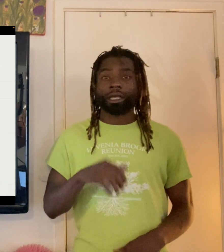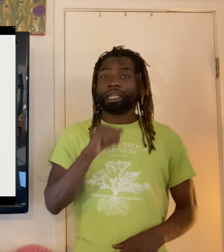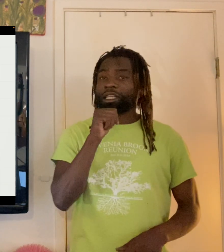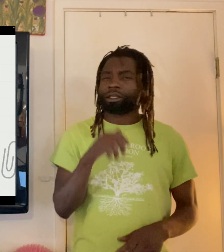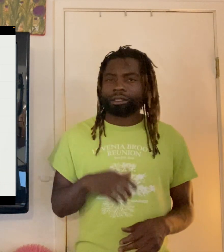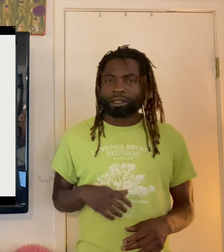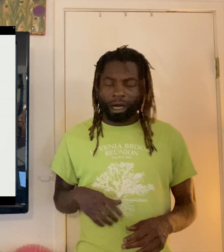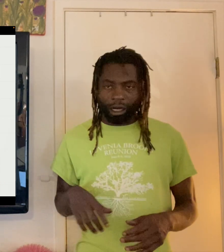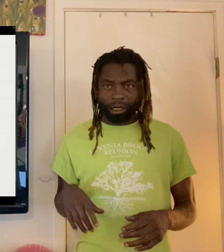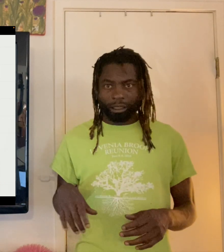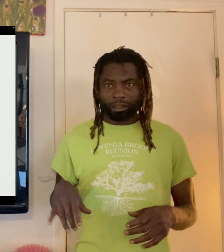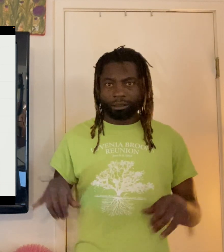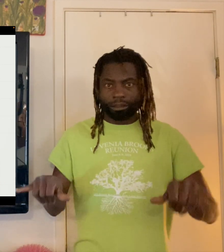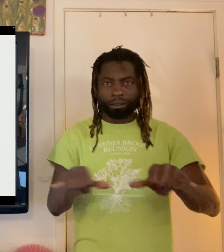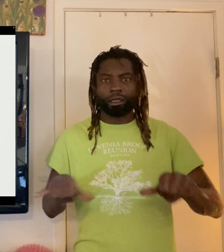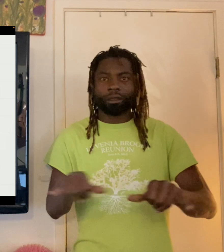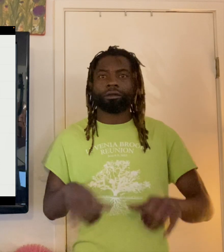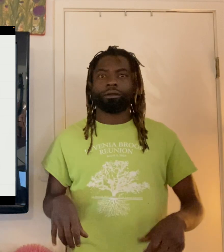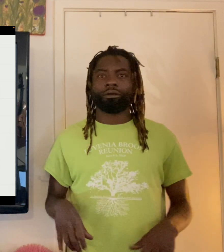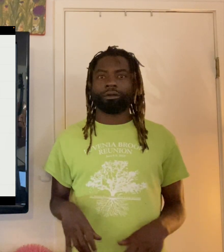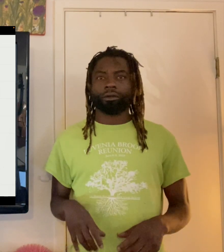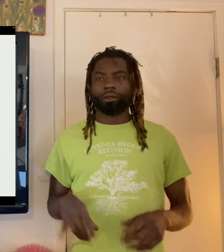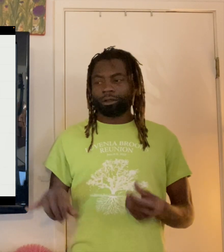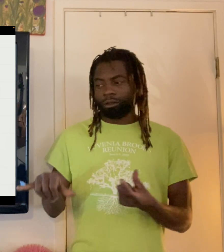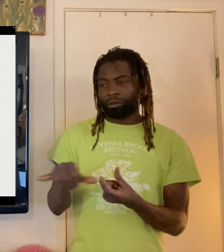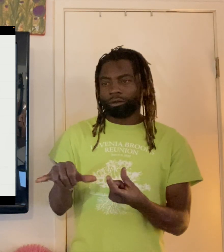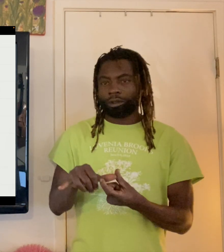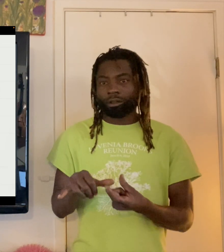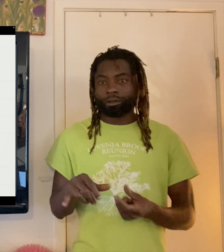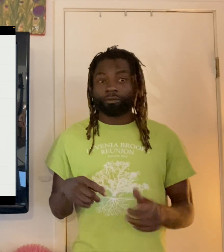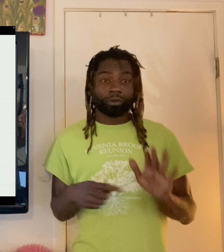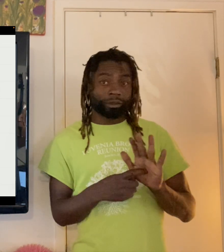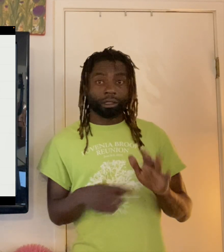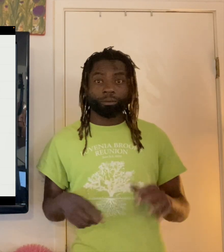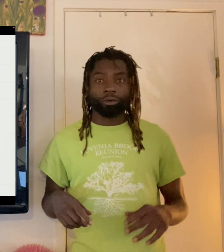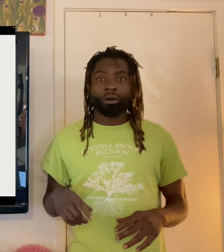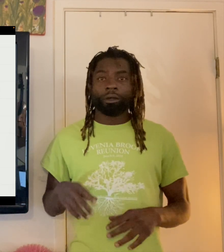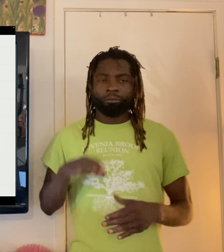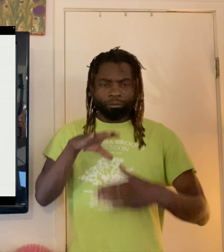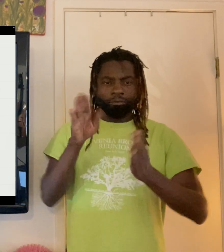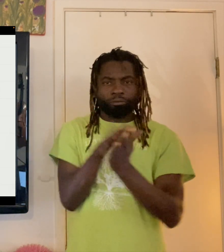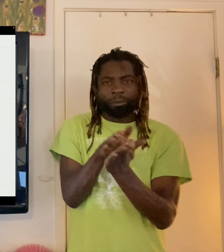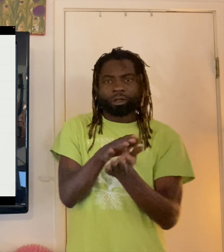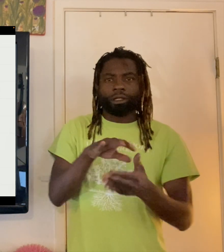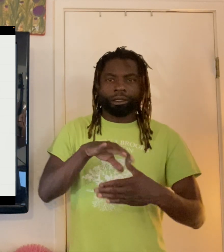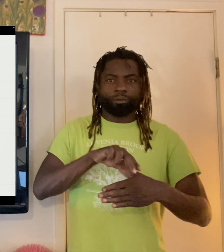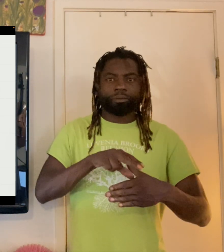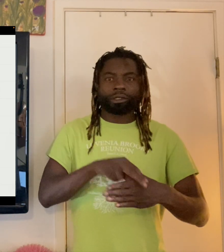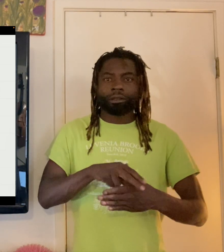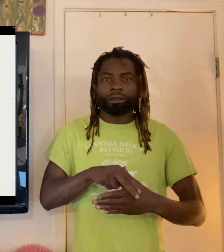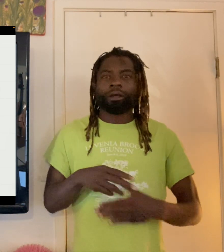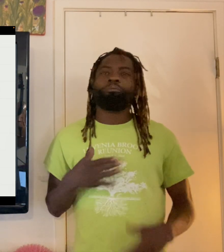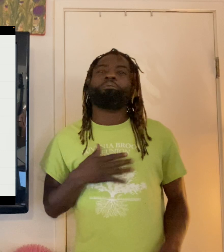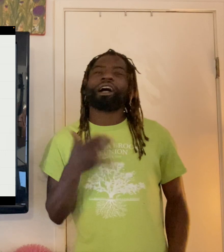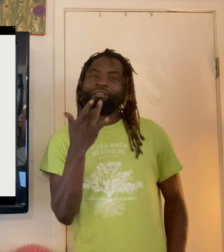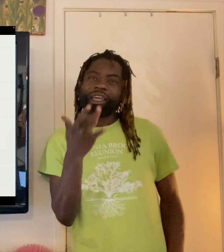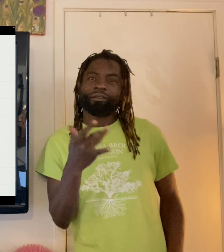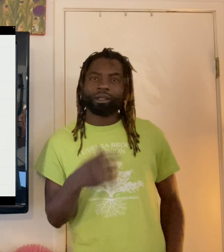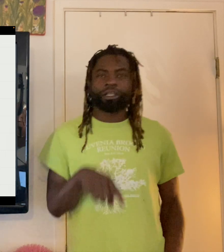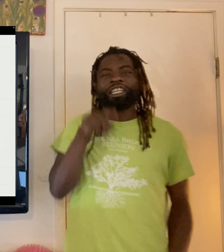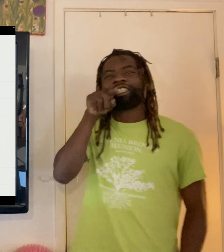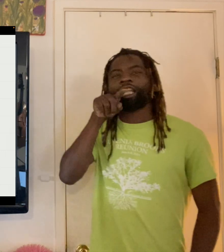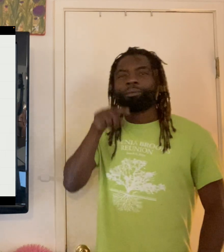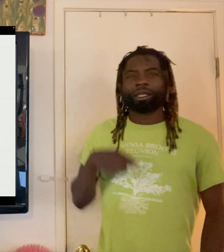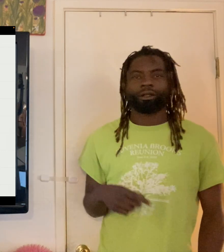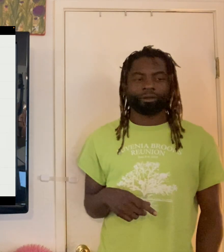like paper clips. Today, I want to use my favorite non-standard unit, the salamander. It's